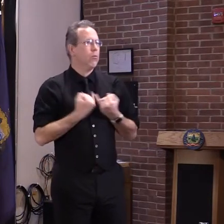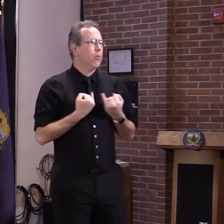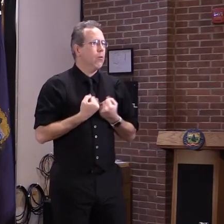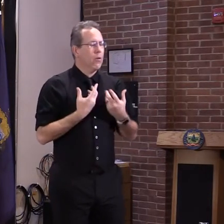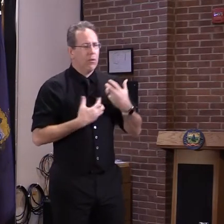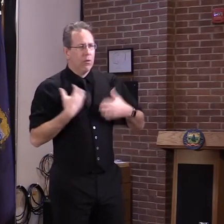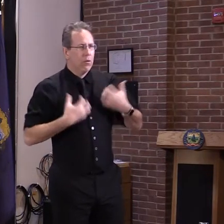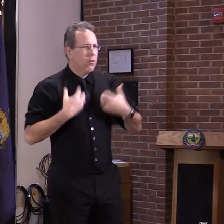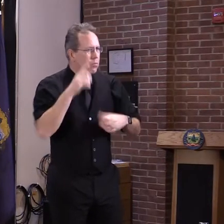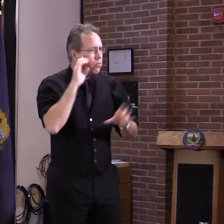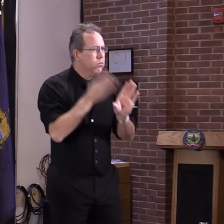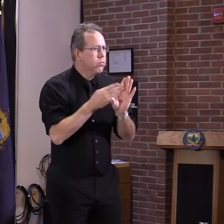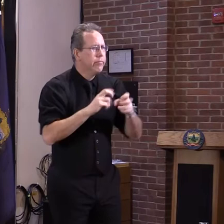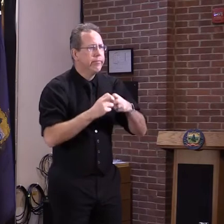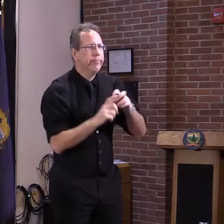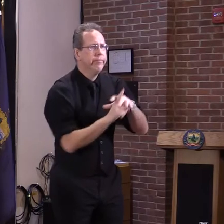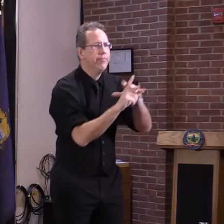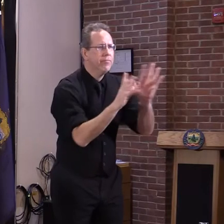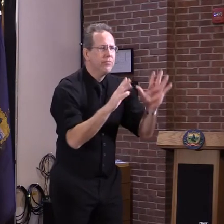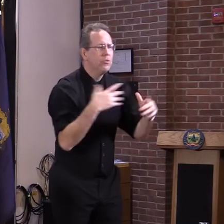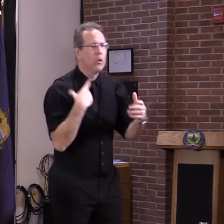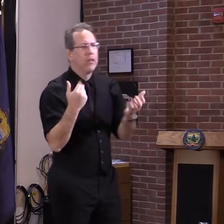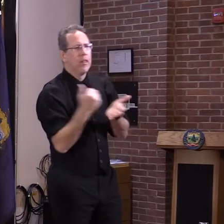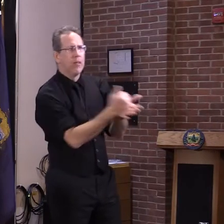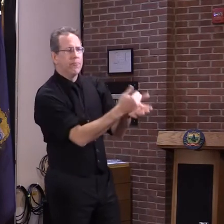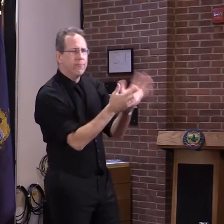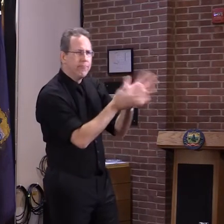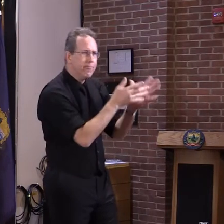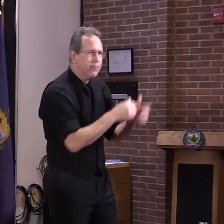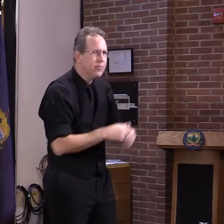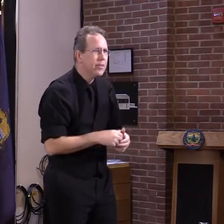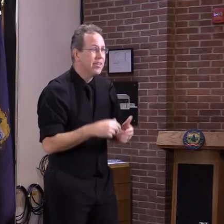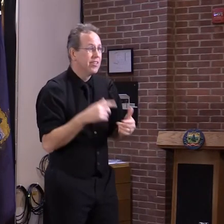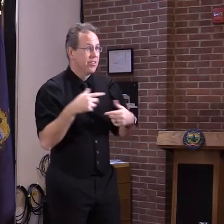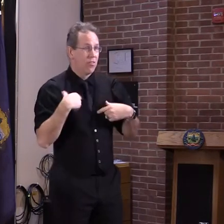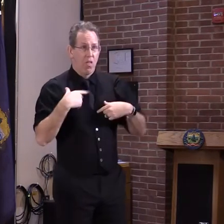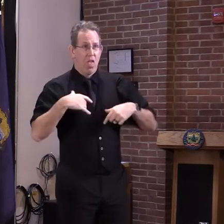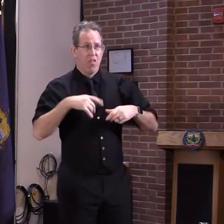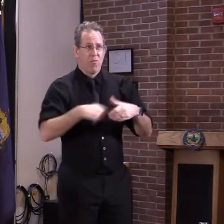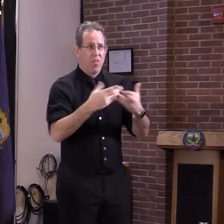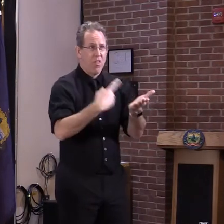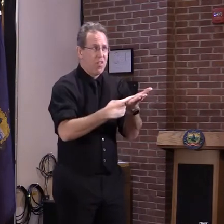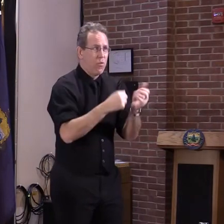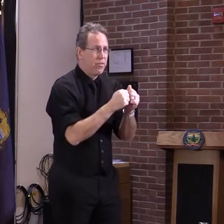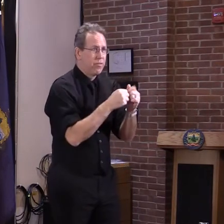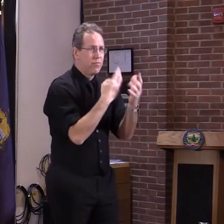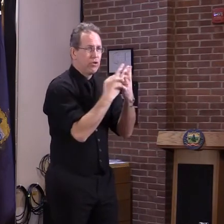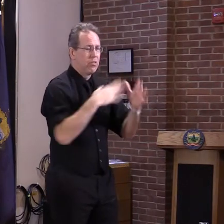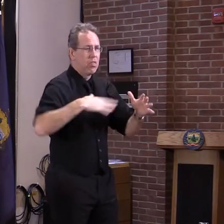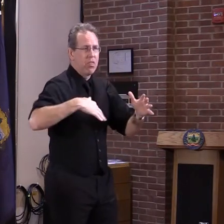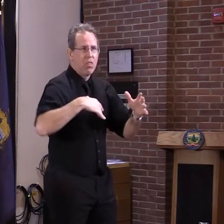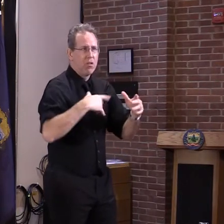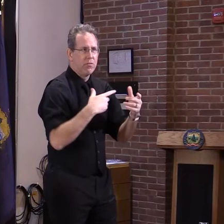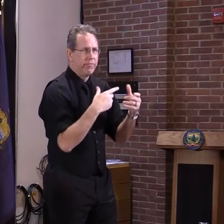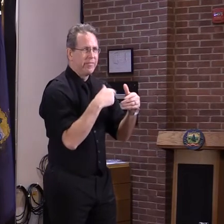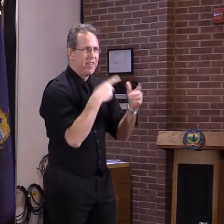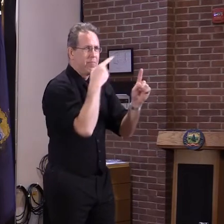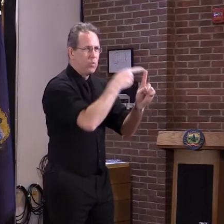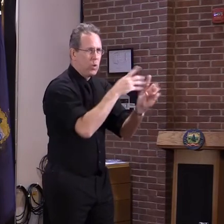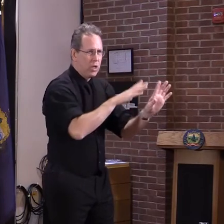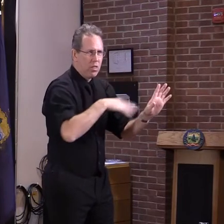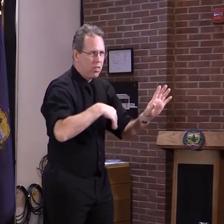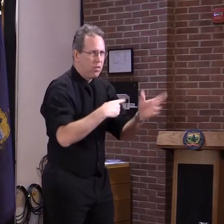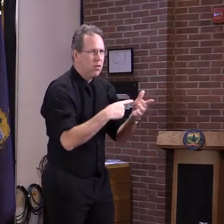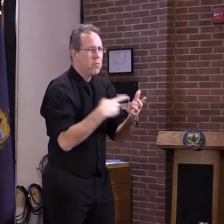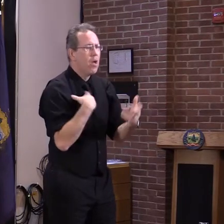alike. But I haven't spoken to the Commissioner of Corrections about this at this point in time, but it would be my preference